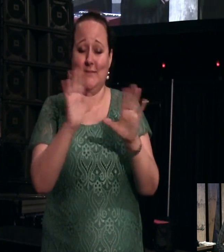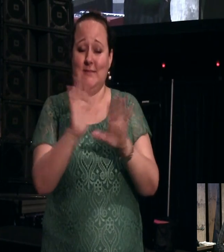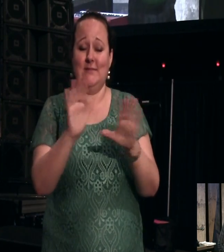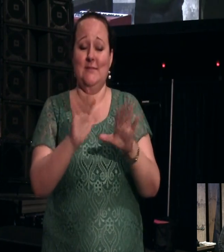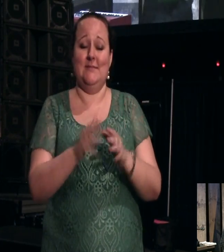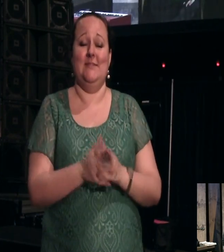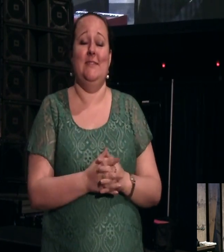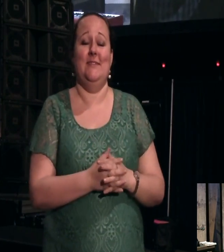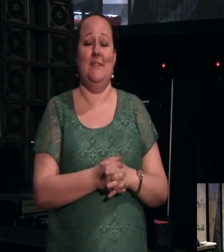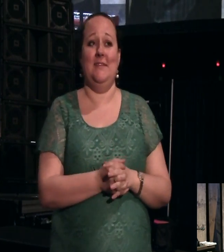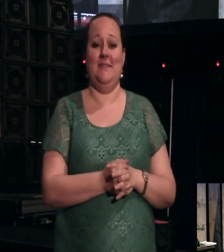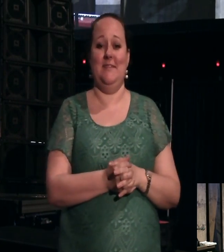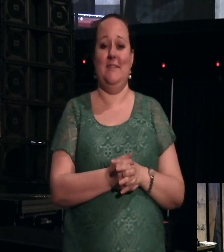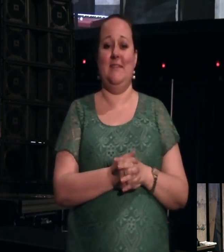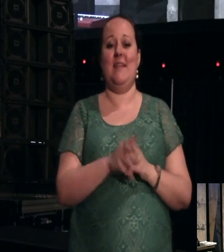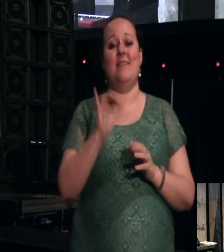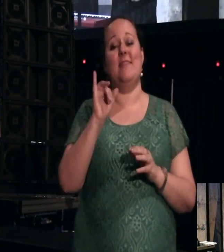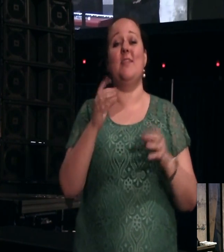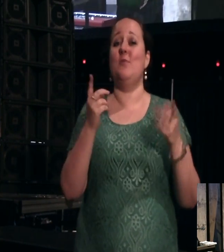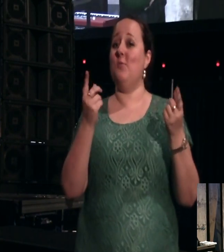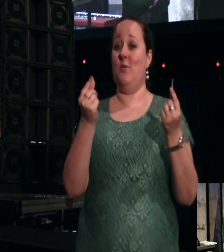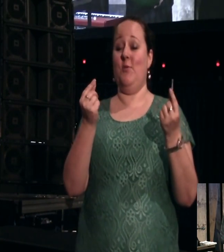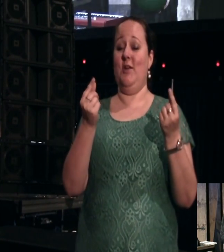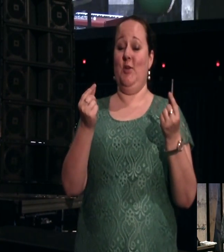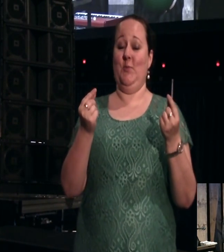fingers back.